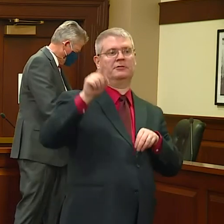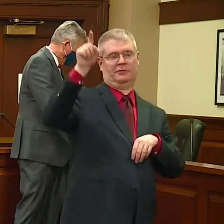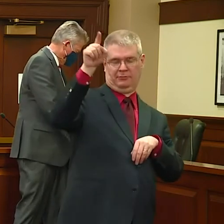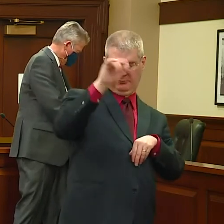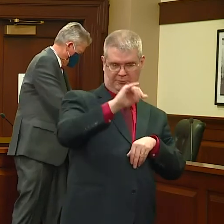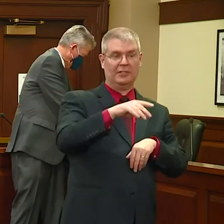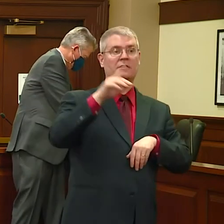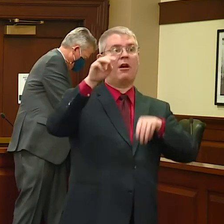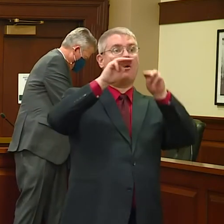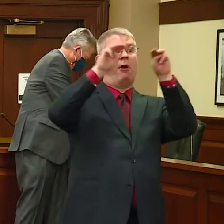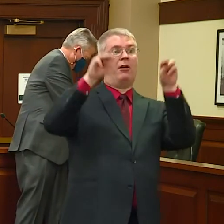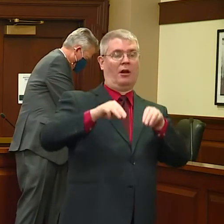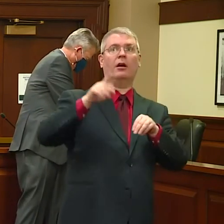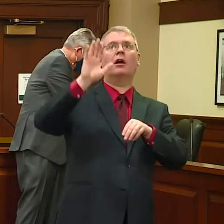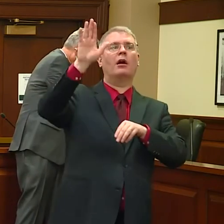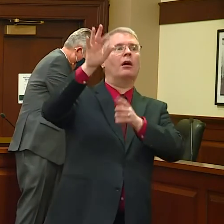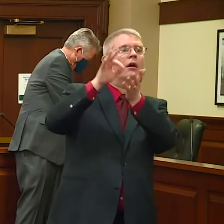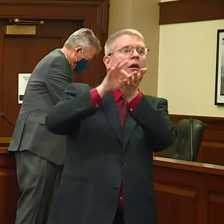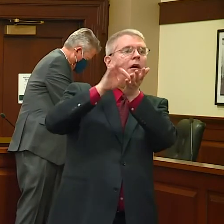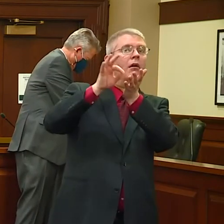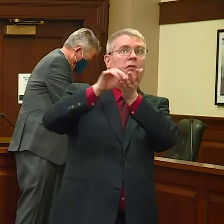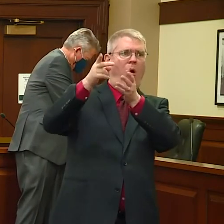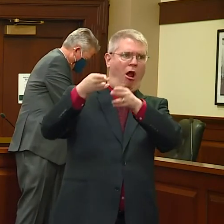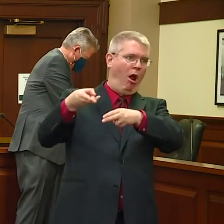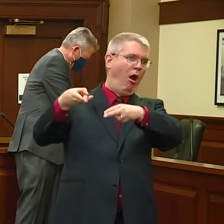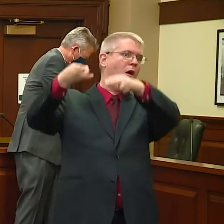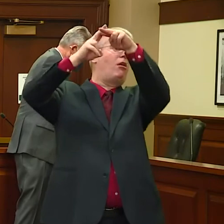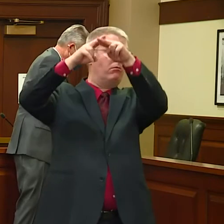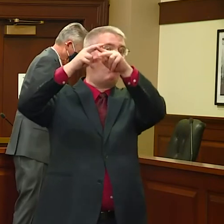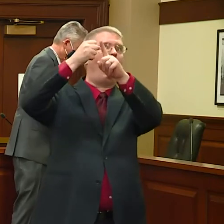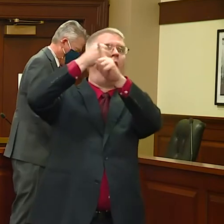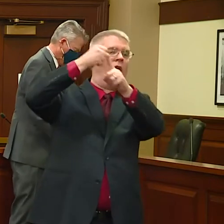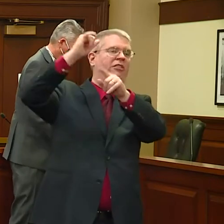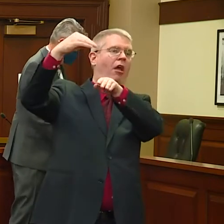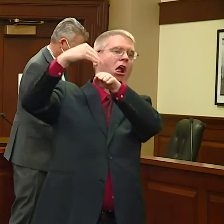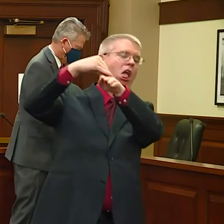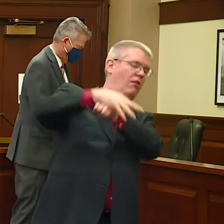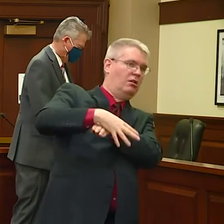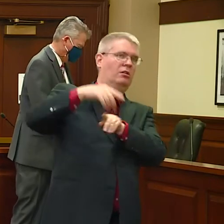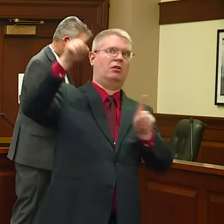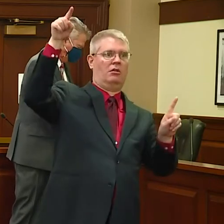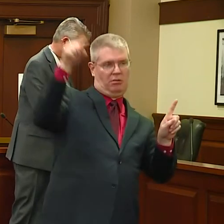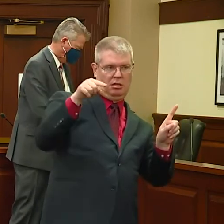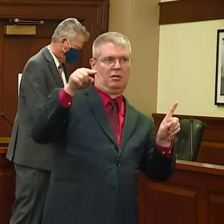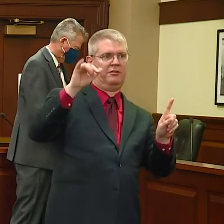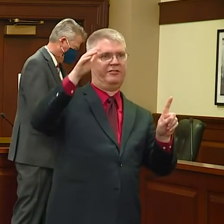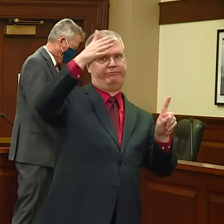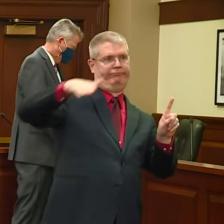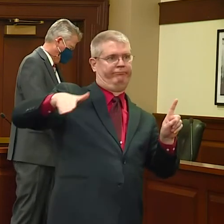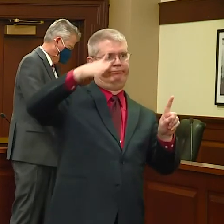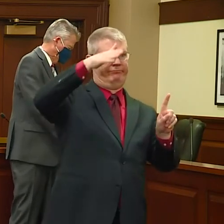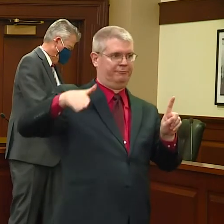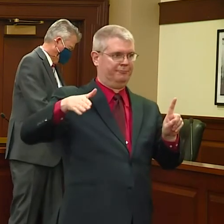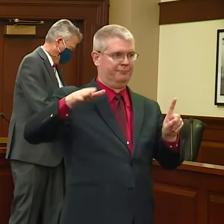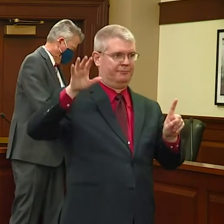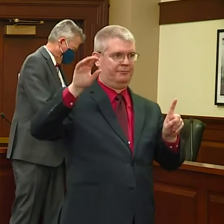our colleagues in other states and with the CDC. We get the White House report every week, read it